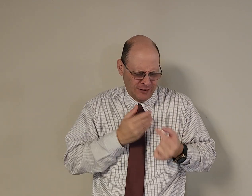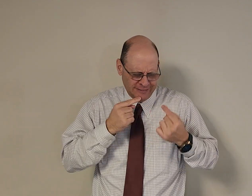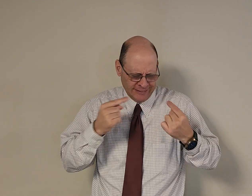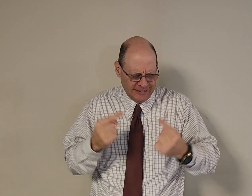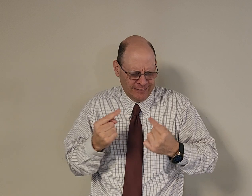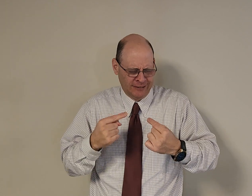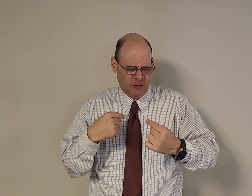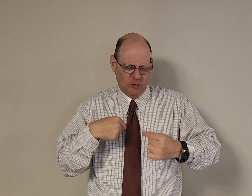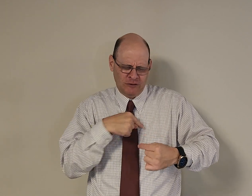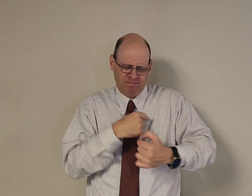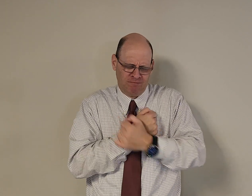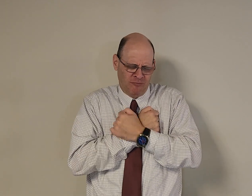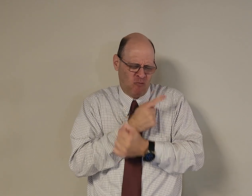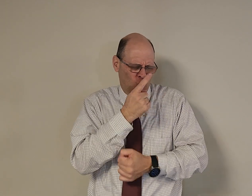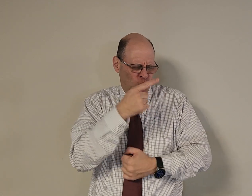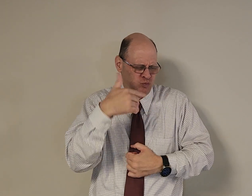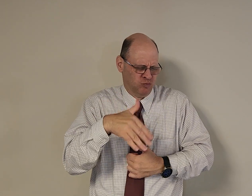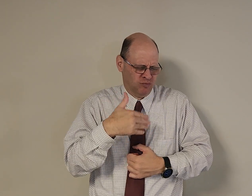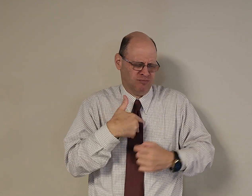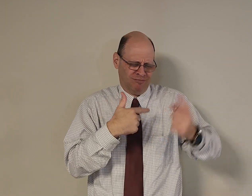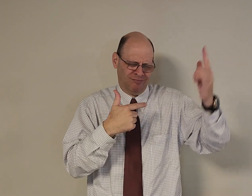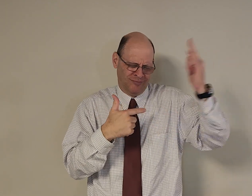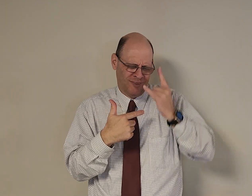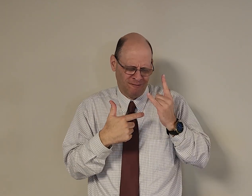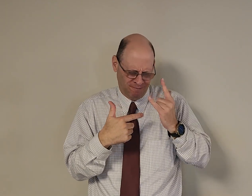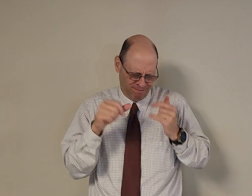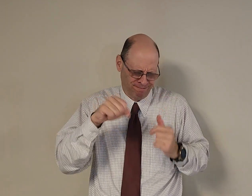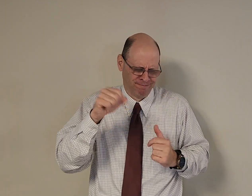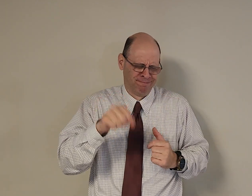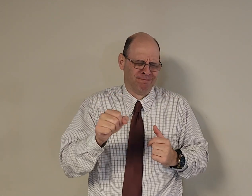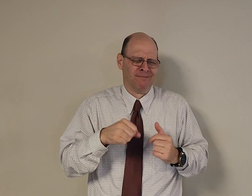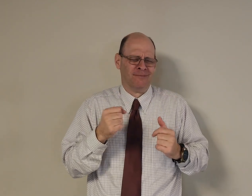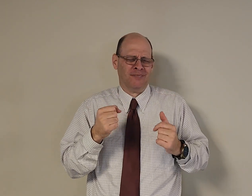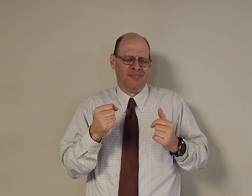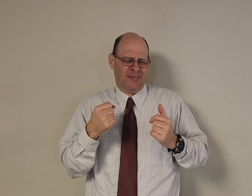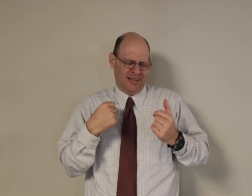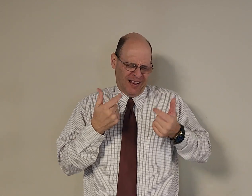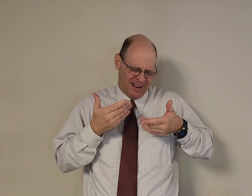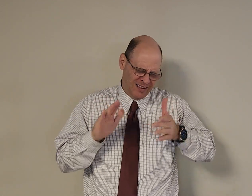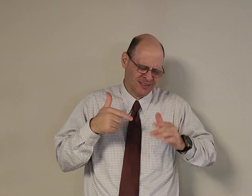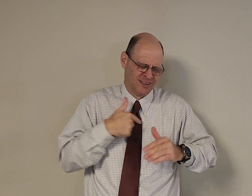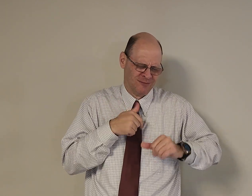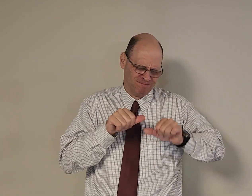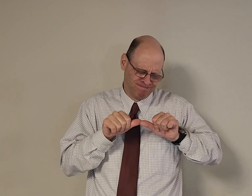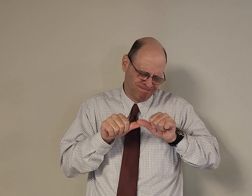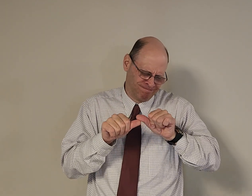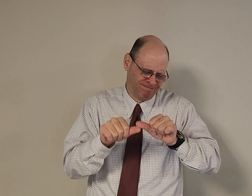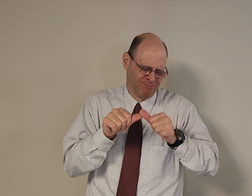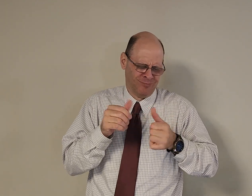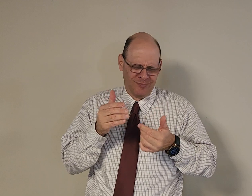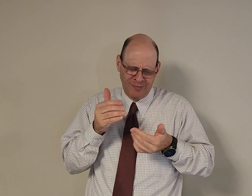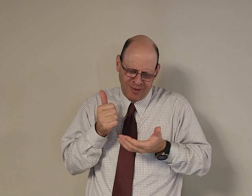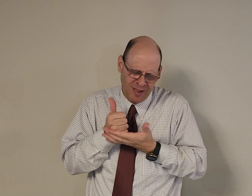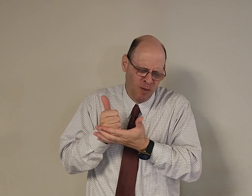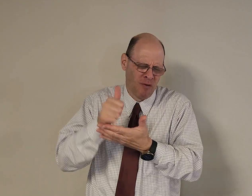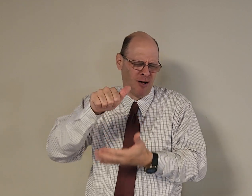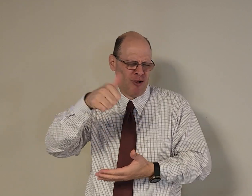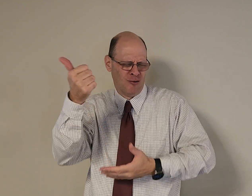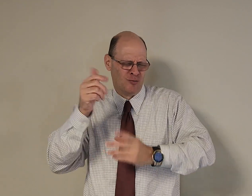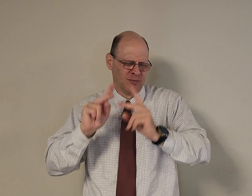day we do something that would be considered sin, but you forgive us, you love us, as we try to strive and do what